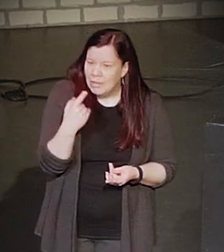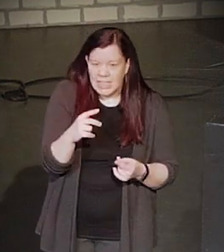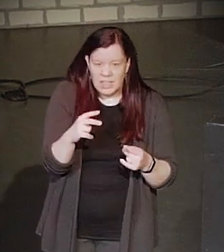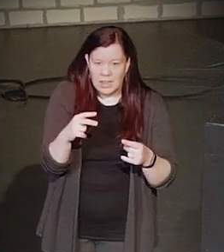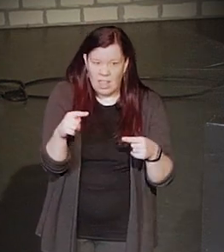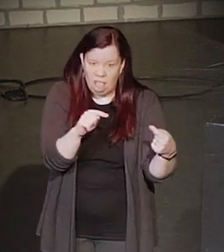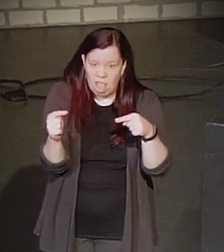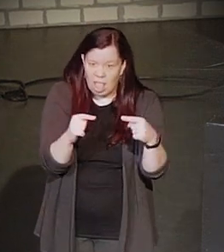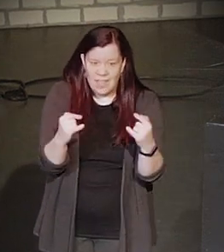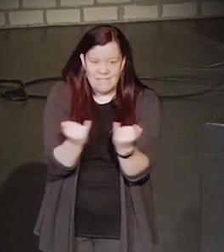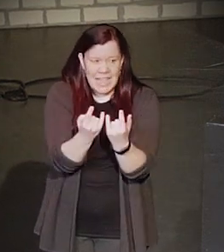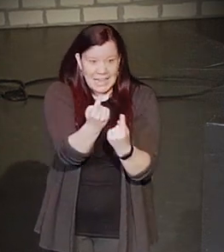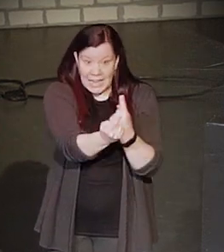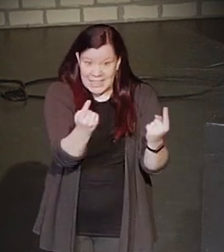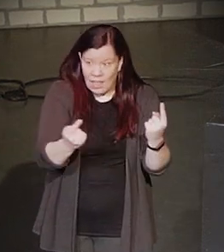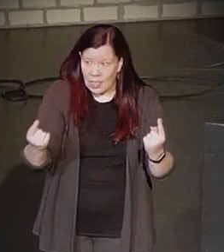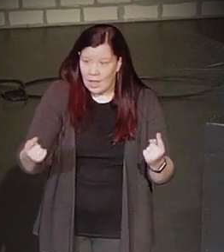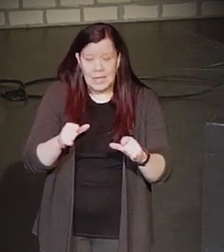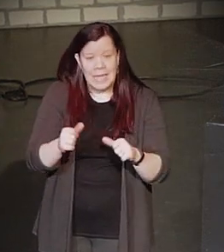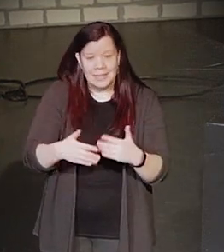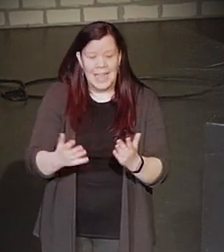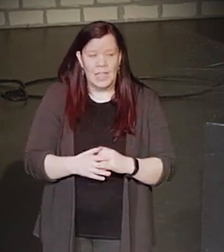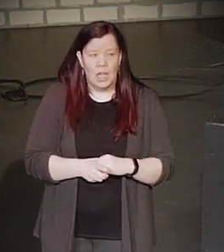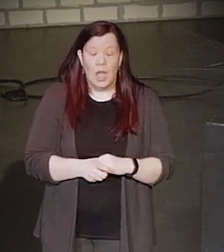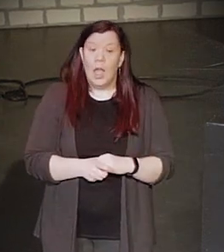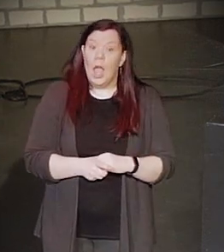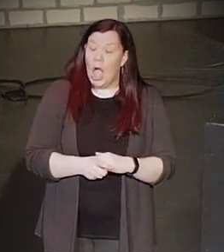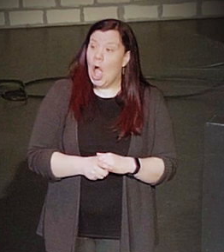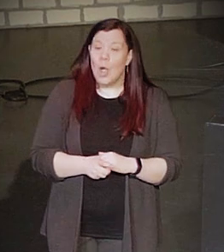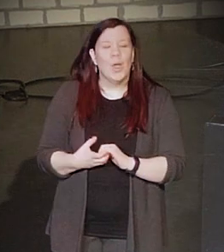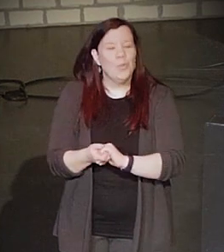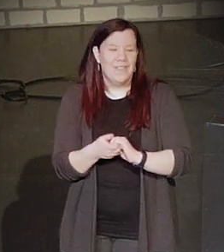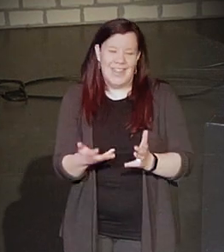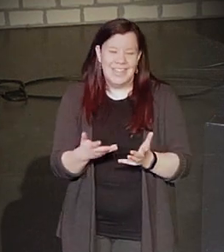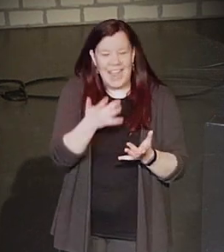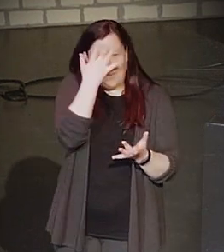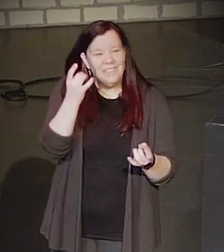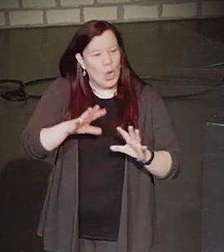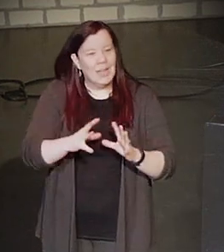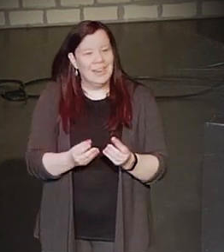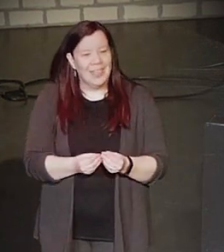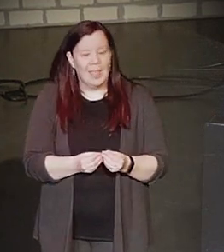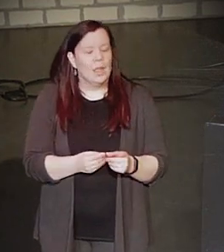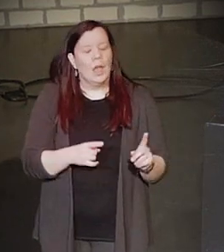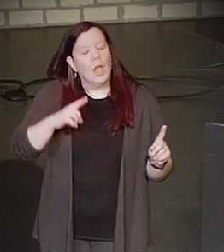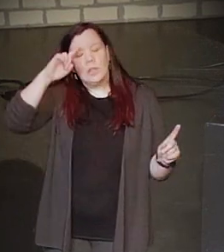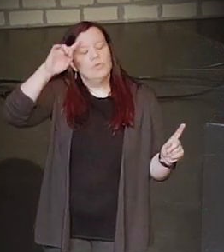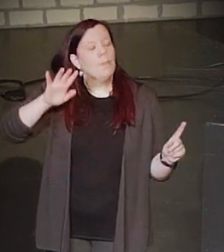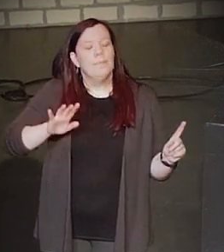another, and then you come back together and go, I'll forget it all. No one remembers a